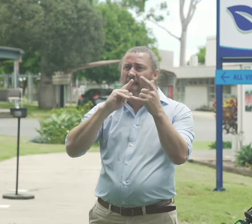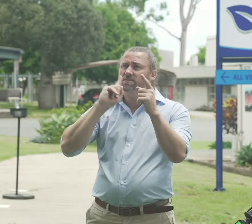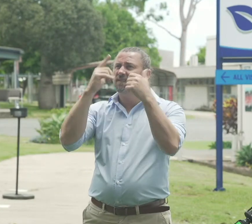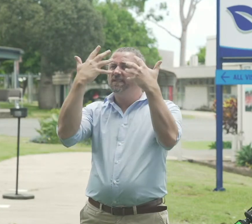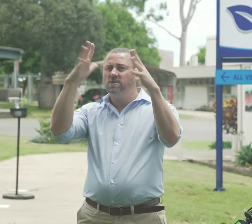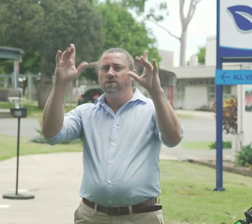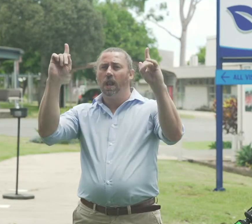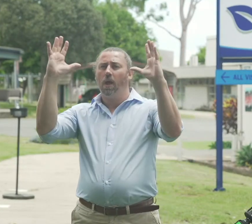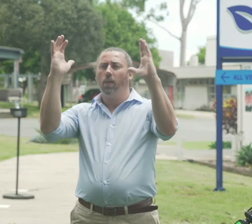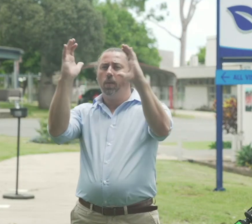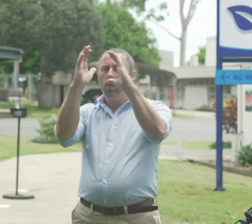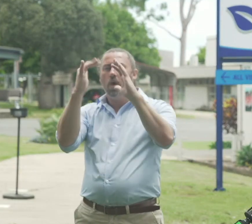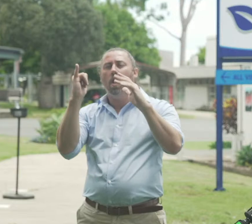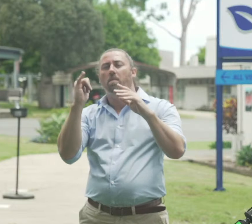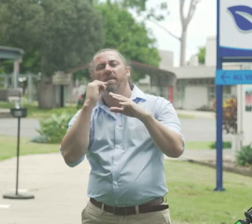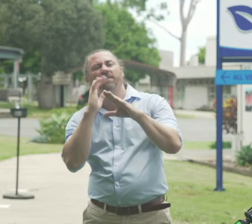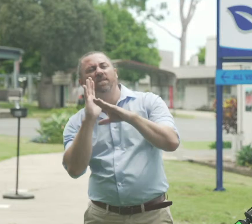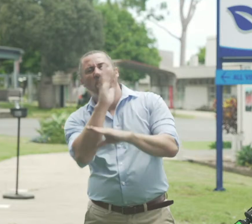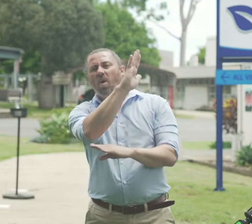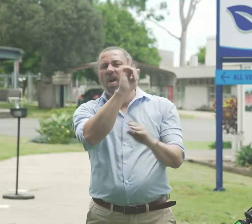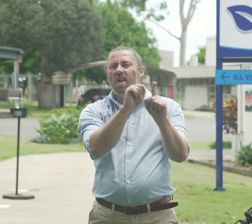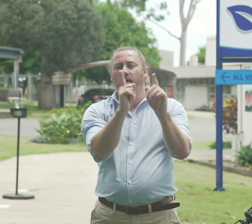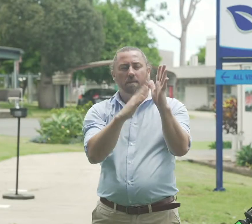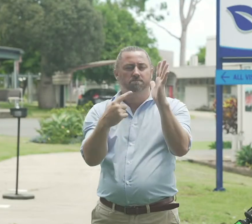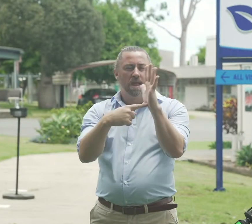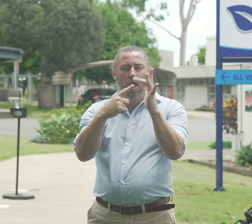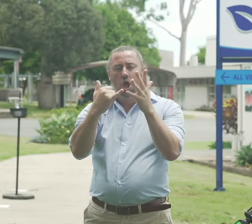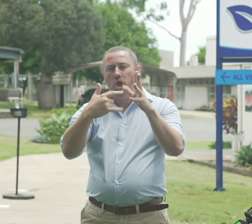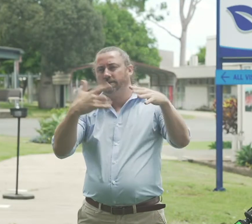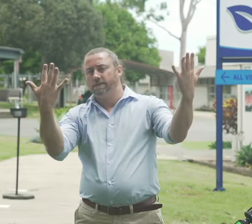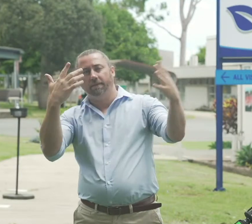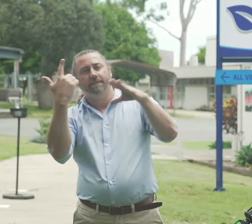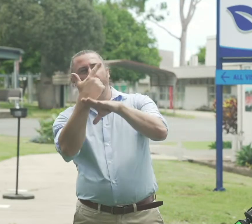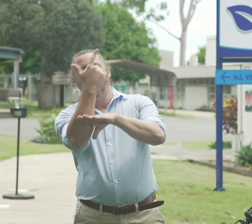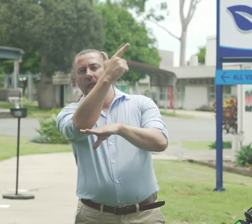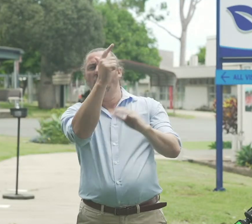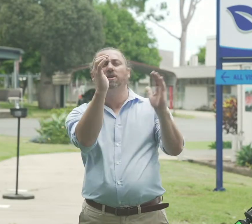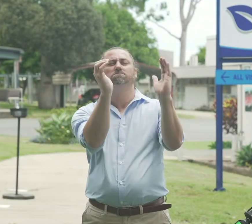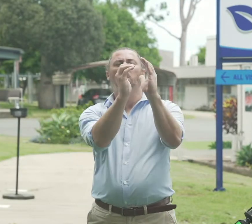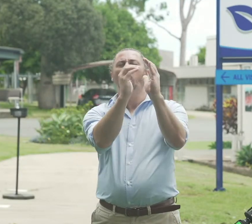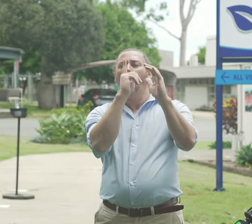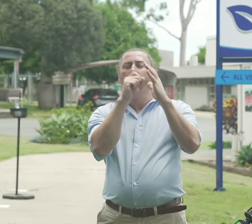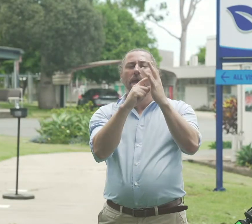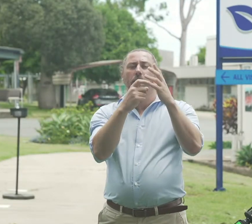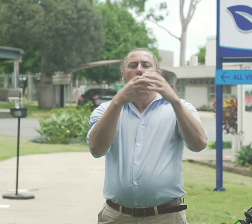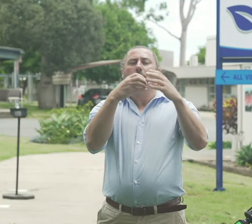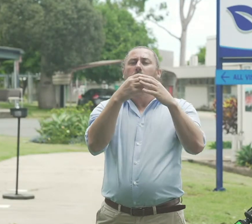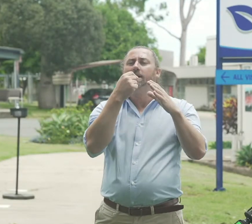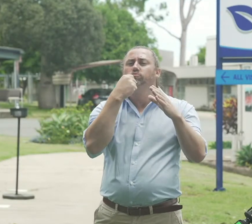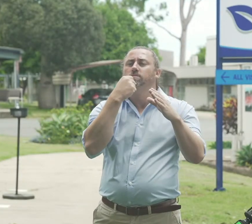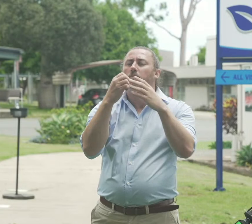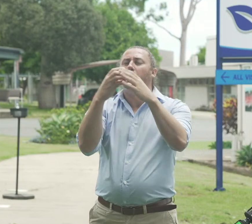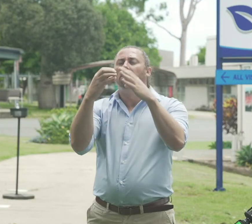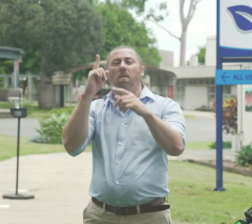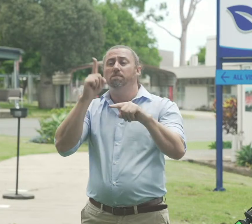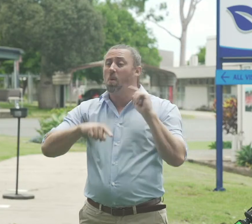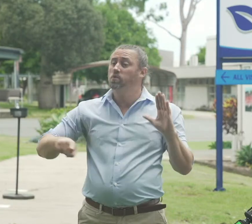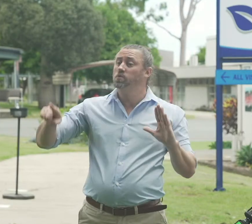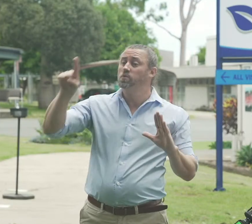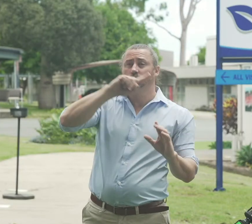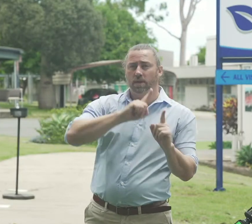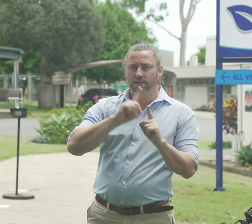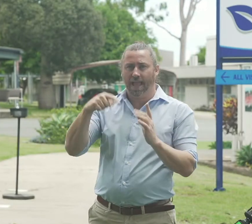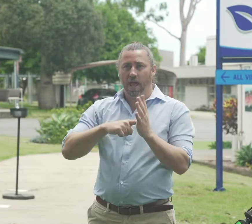might be some more remote areas that are new, the smaller areas, but most areas seem to be past their peak of